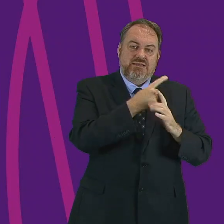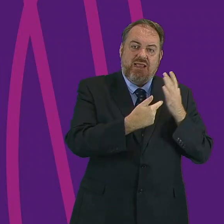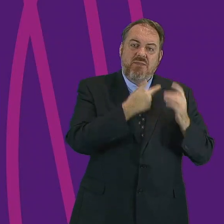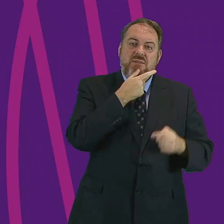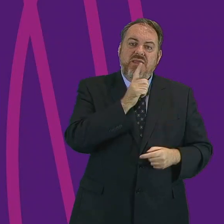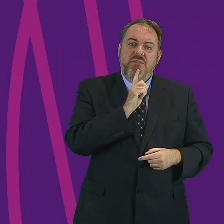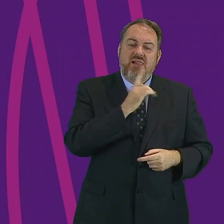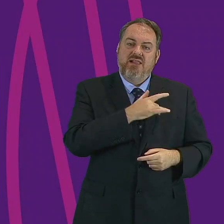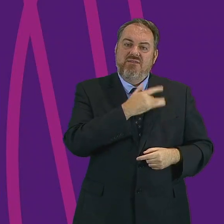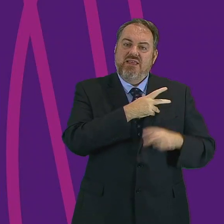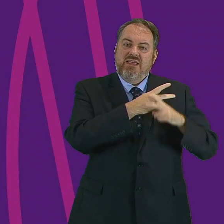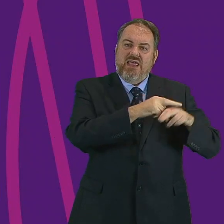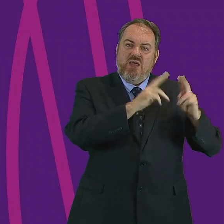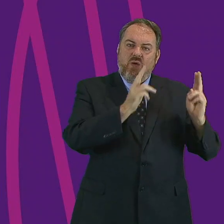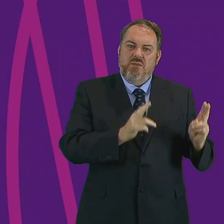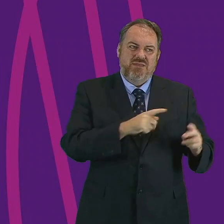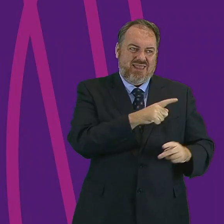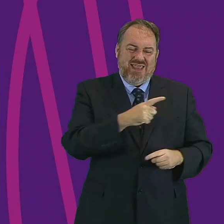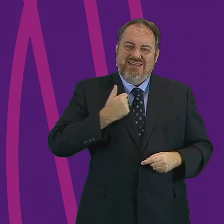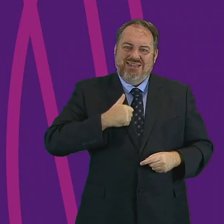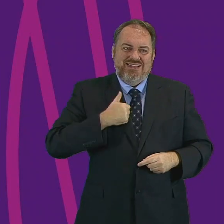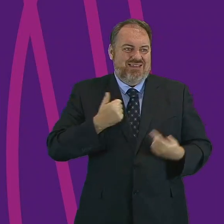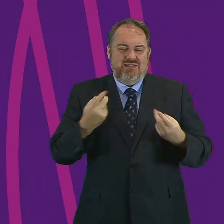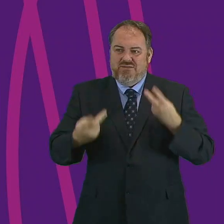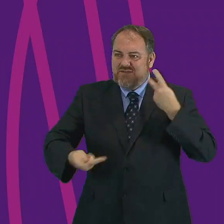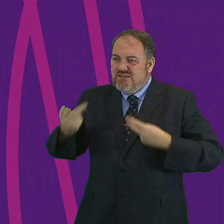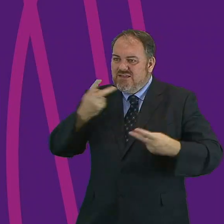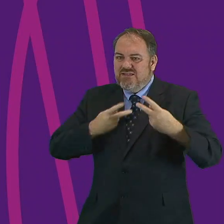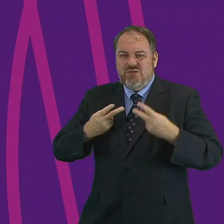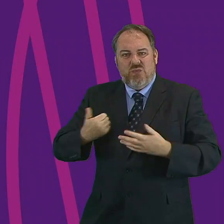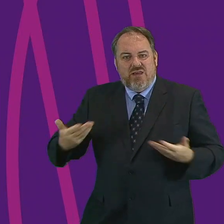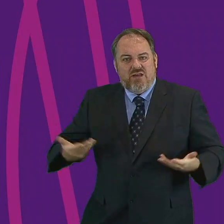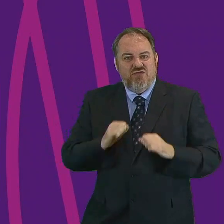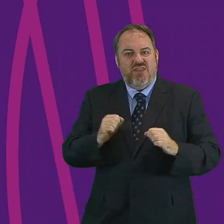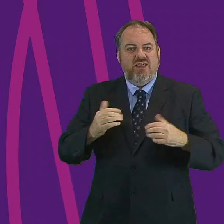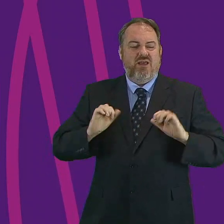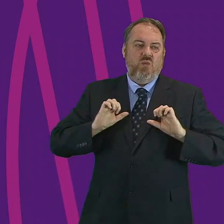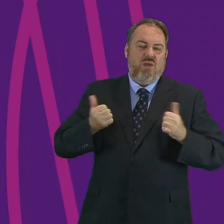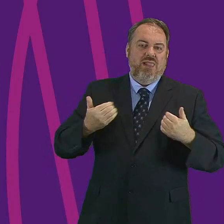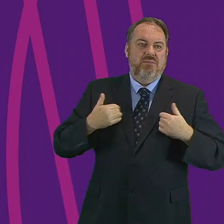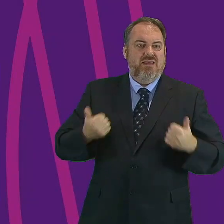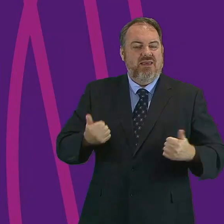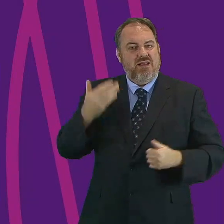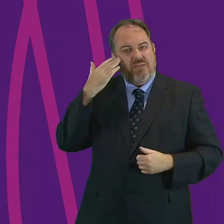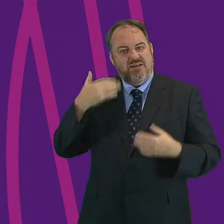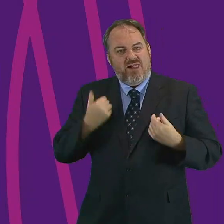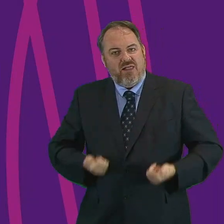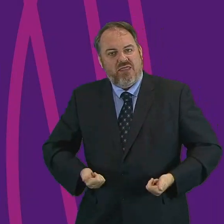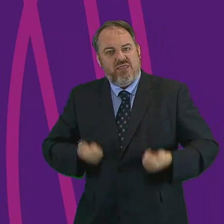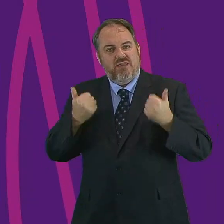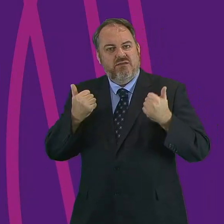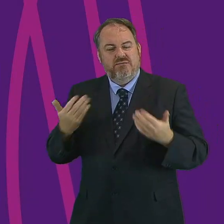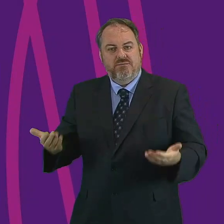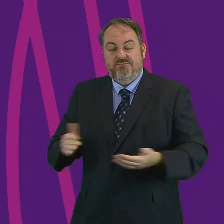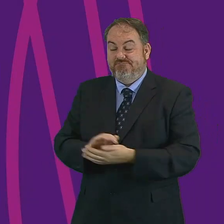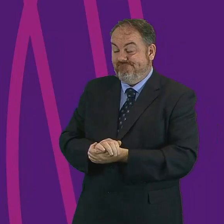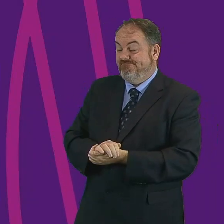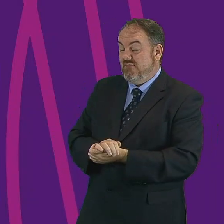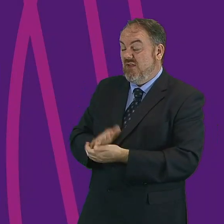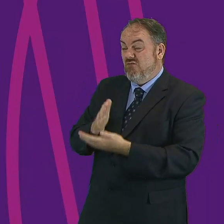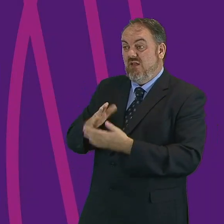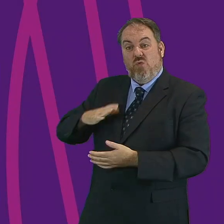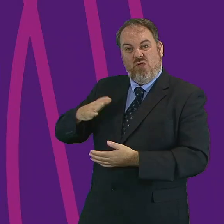taking appropriate action. Any breaches of the regulations may be subject to enforcement action, including fixed